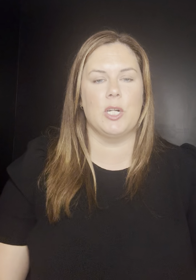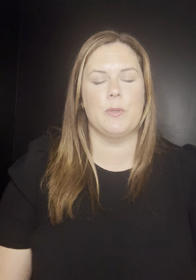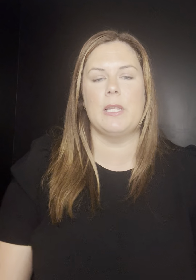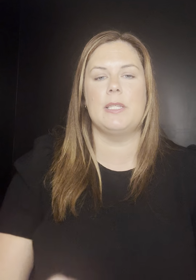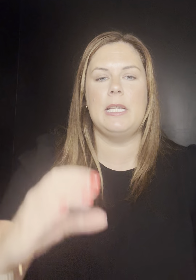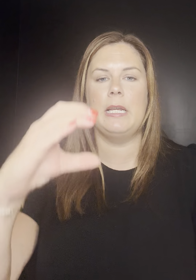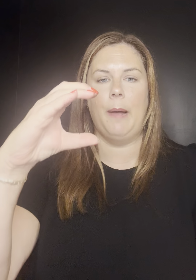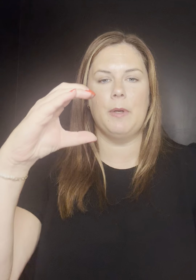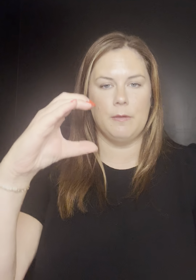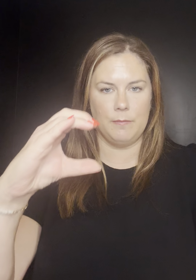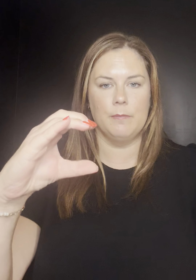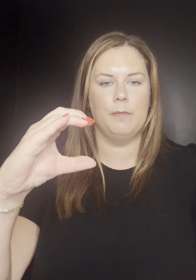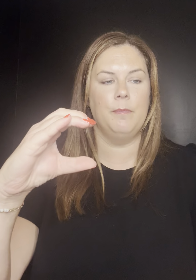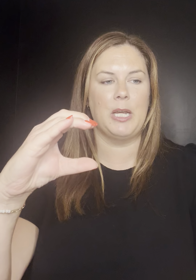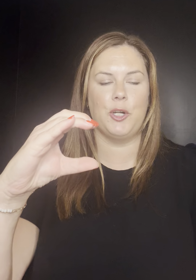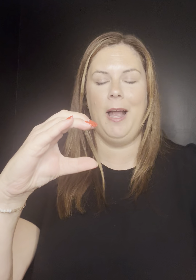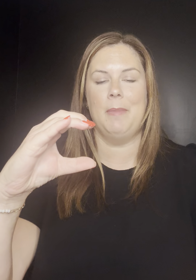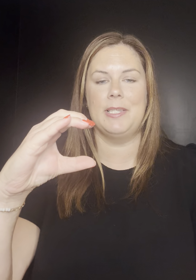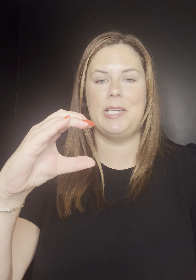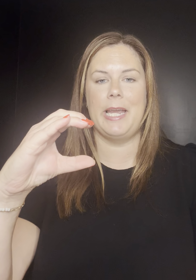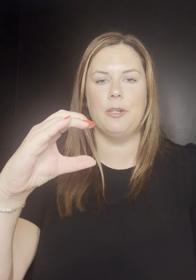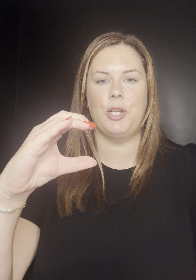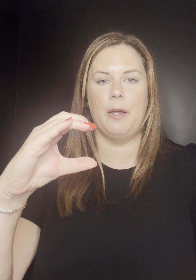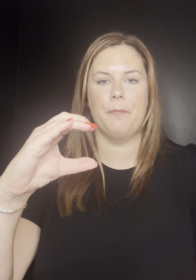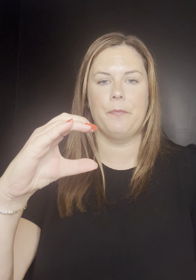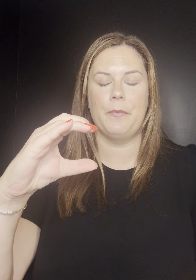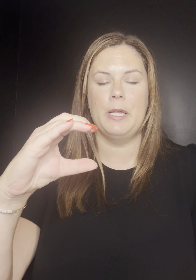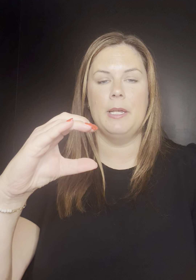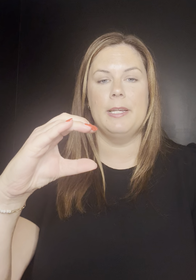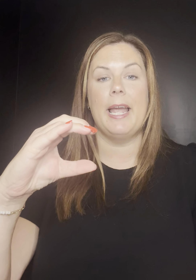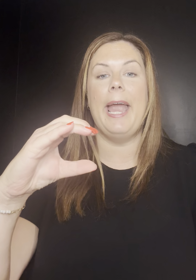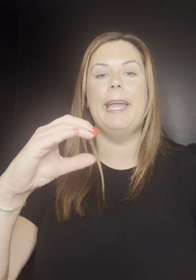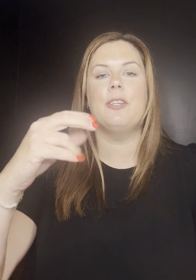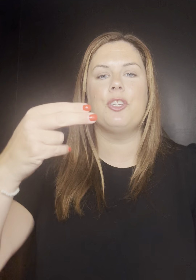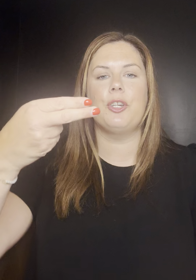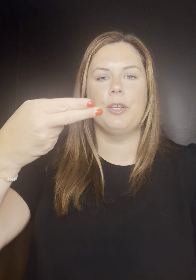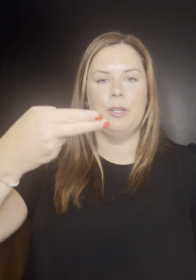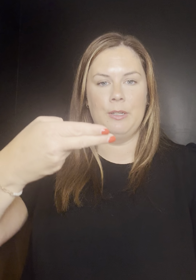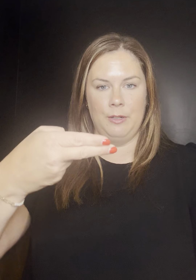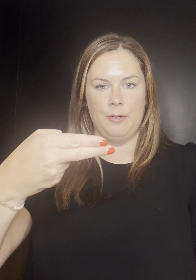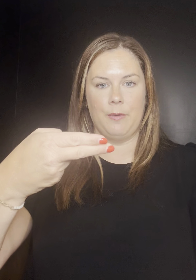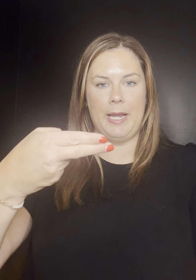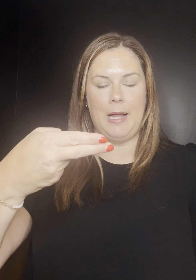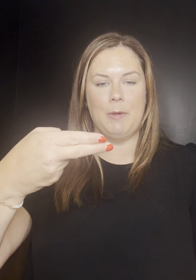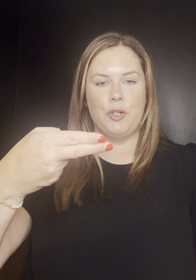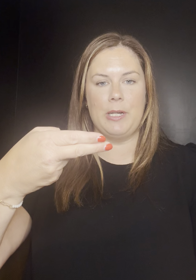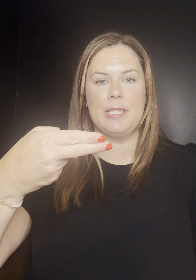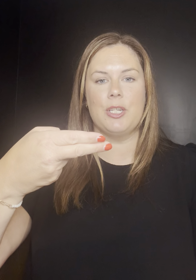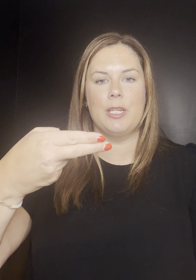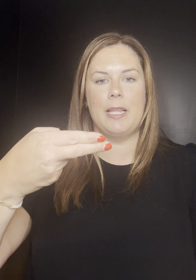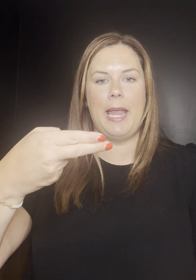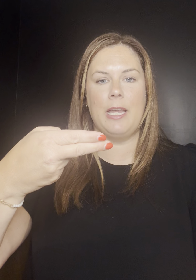with a C. I'm gonna make sure I have my C hand shape. H, right? I'm gonna transition to the